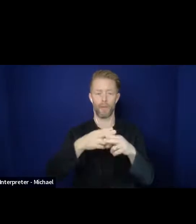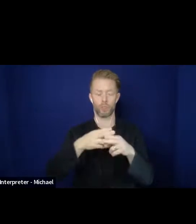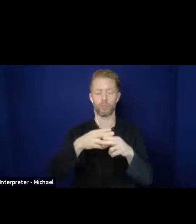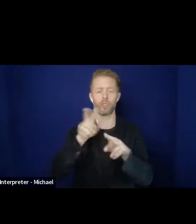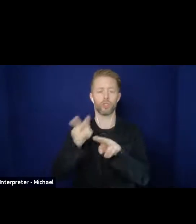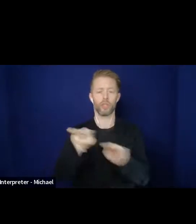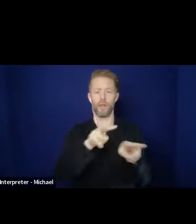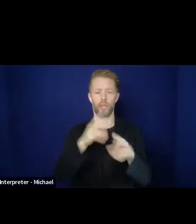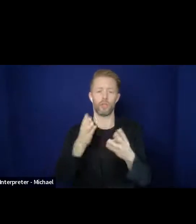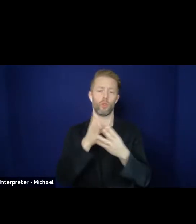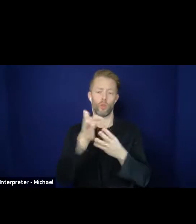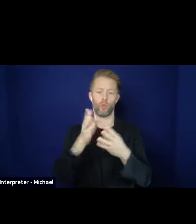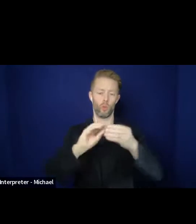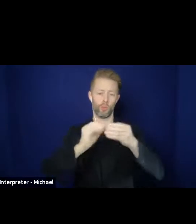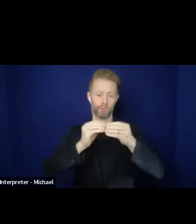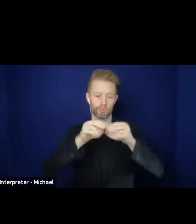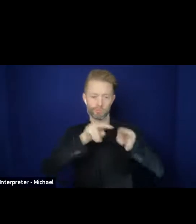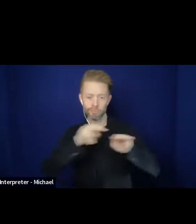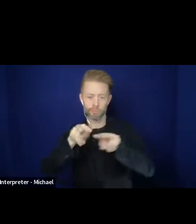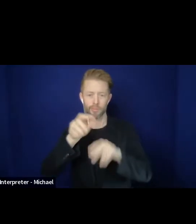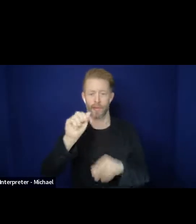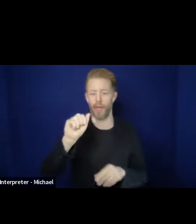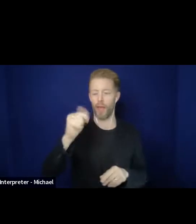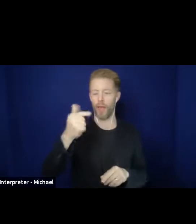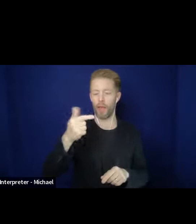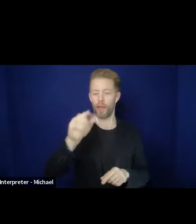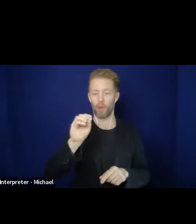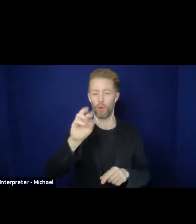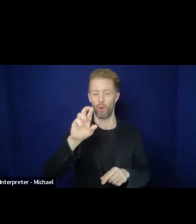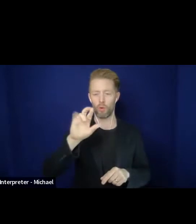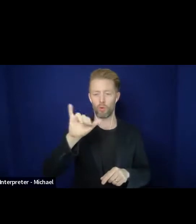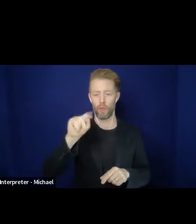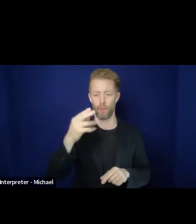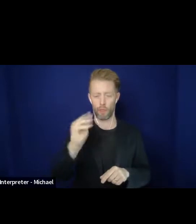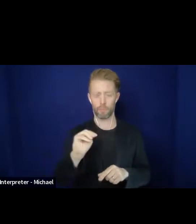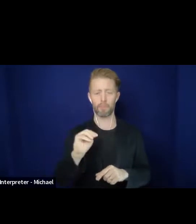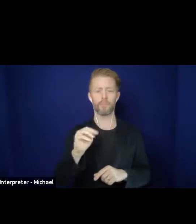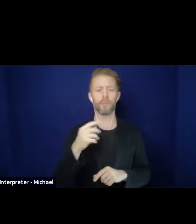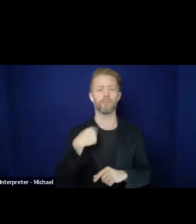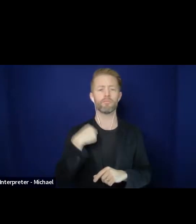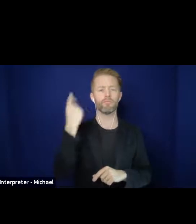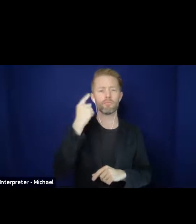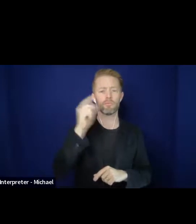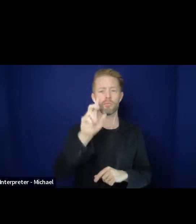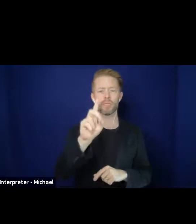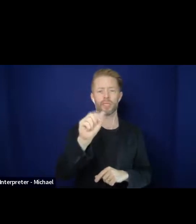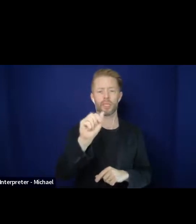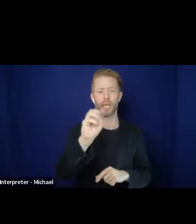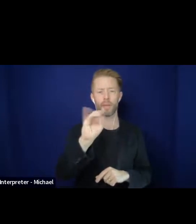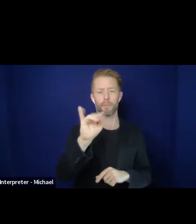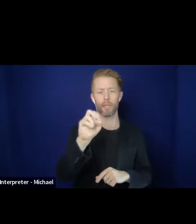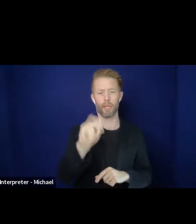question is for Damien. Damien, could you tell us a little bit about workplace technologies and how they've changed?